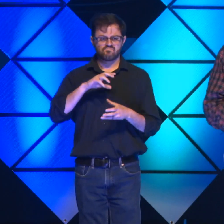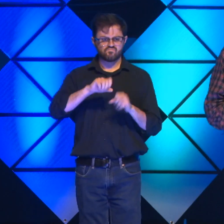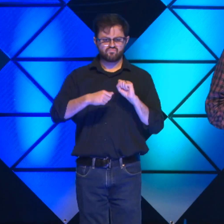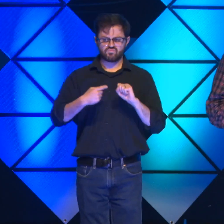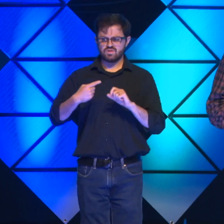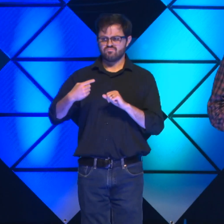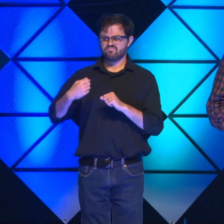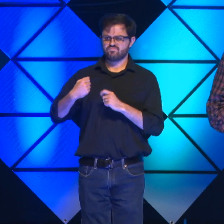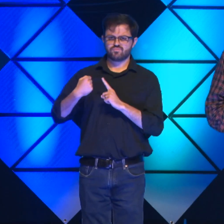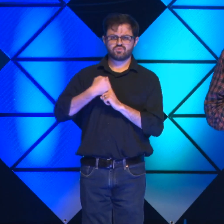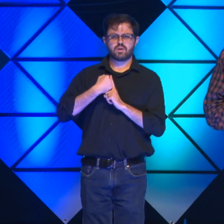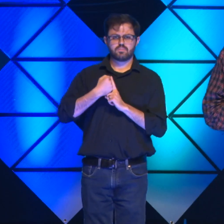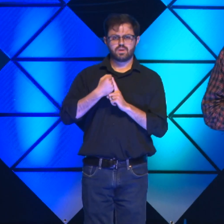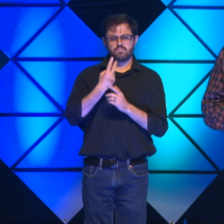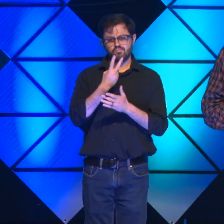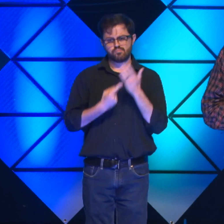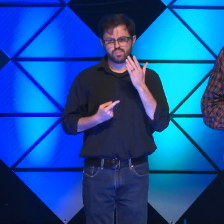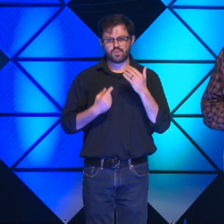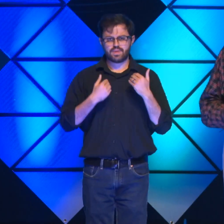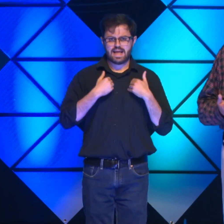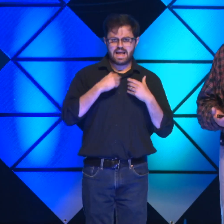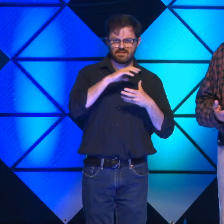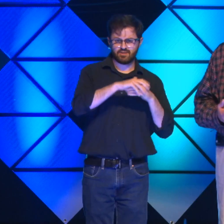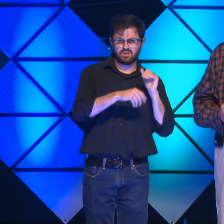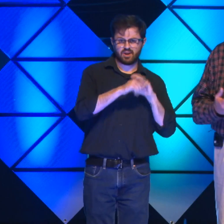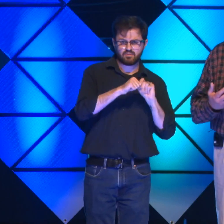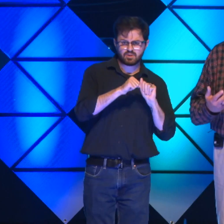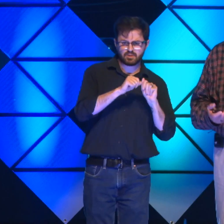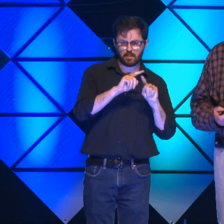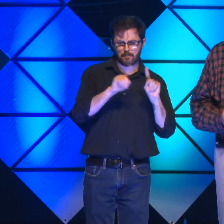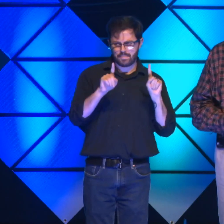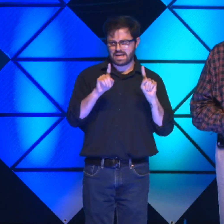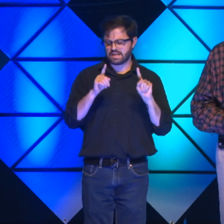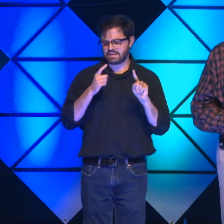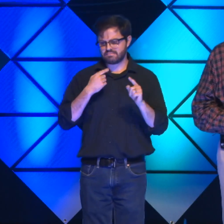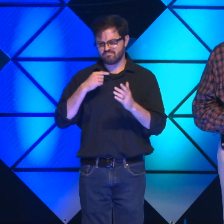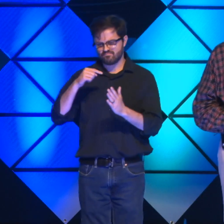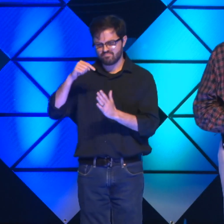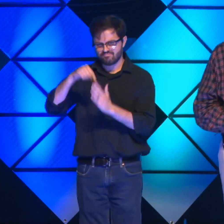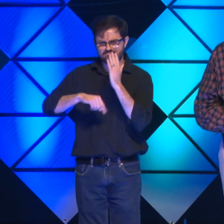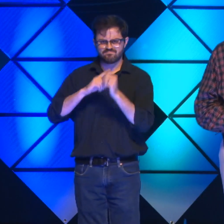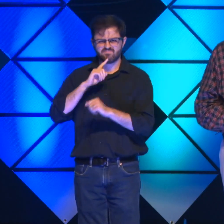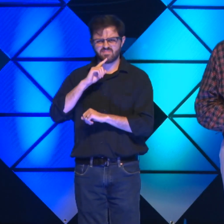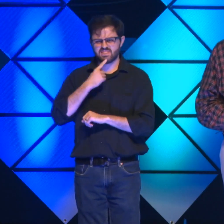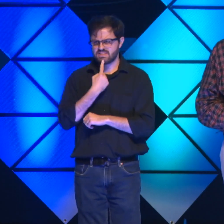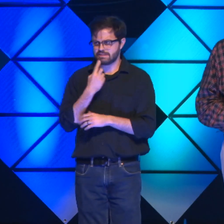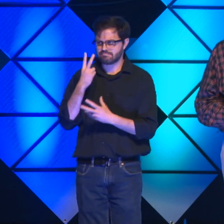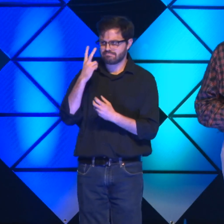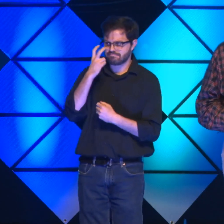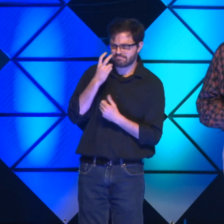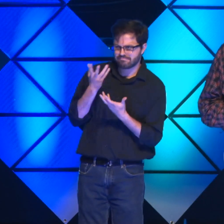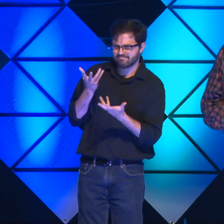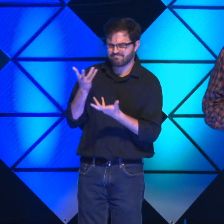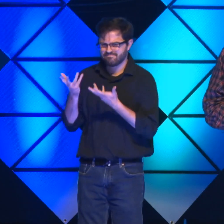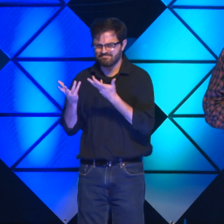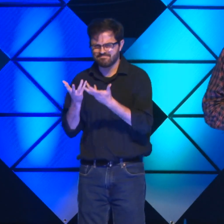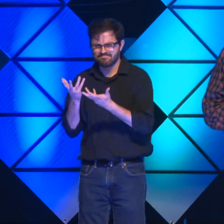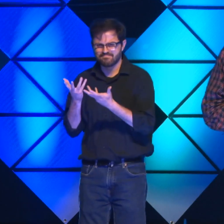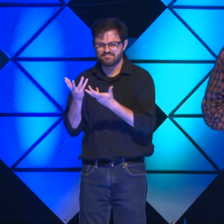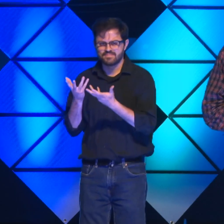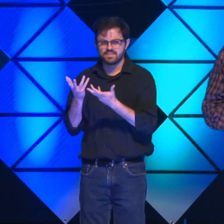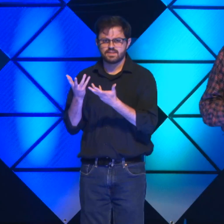that pillar that gave me comfort, but it wasn't without intense questions. Grief's nothing